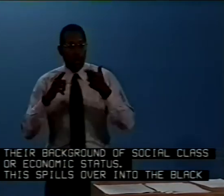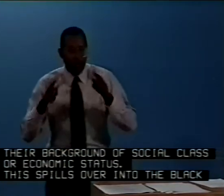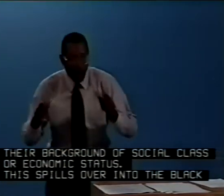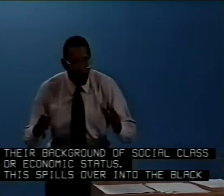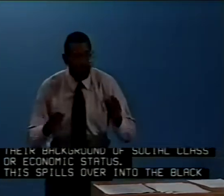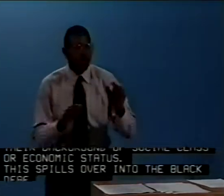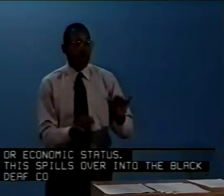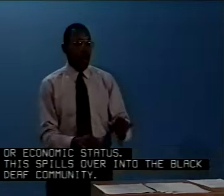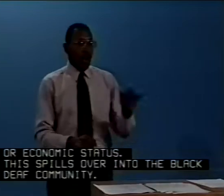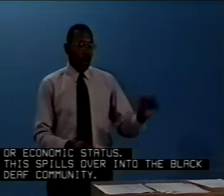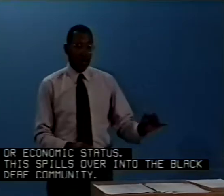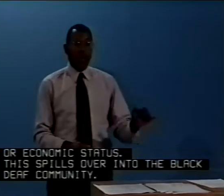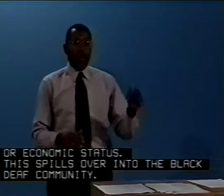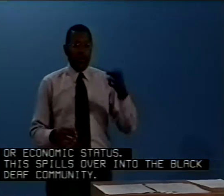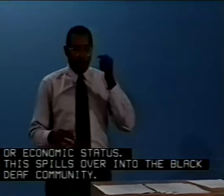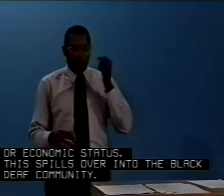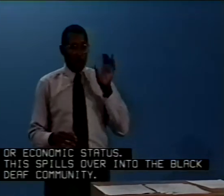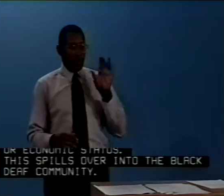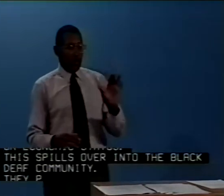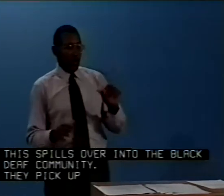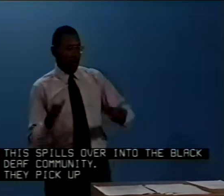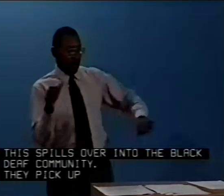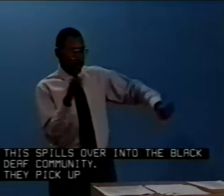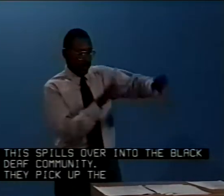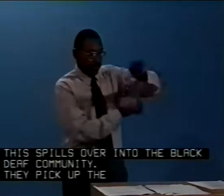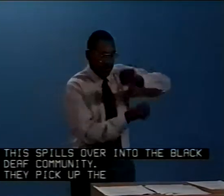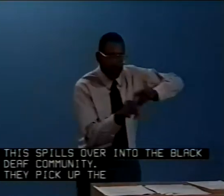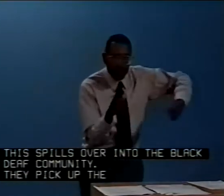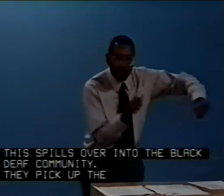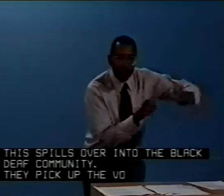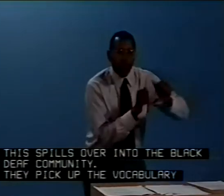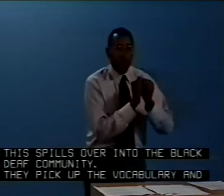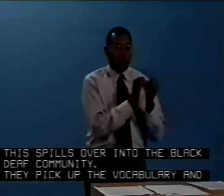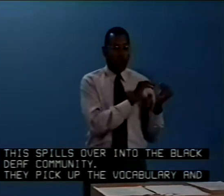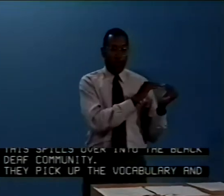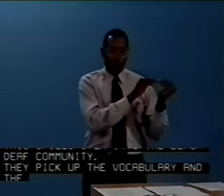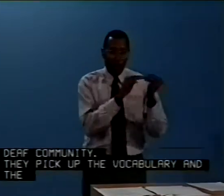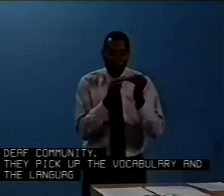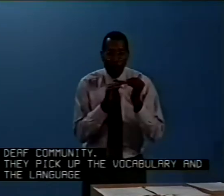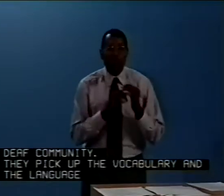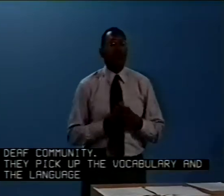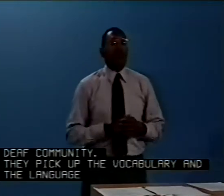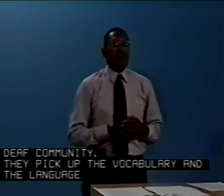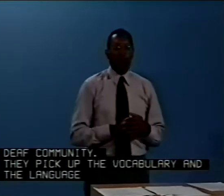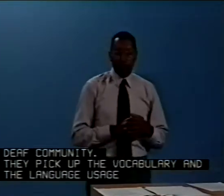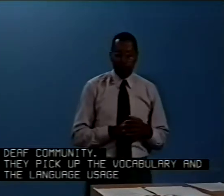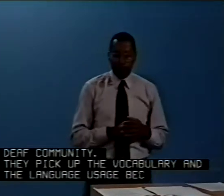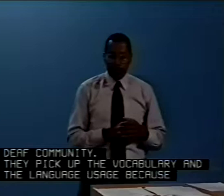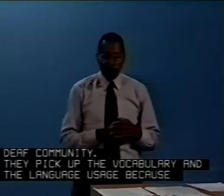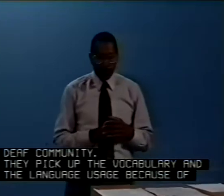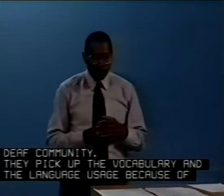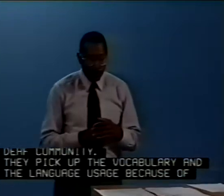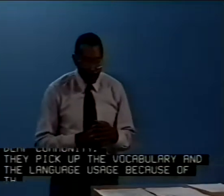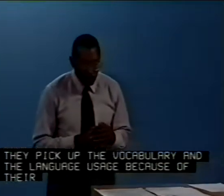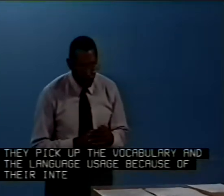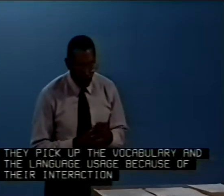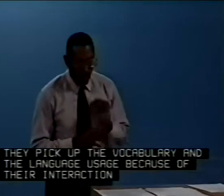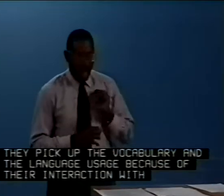They pick up the vocabulary and the language usage because of their interaction with their peers.